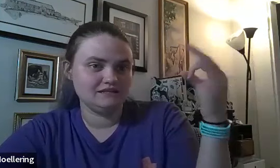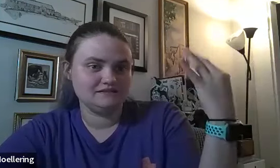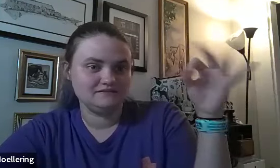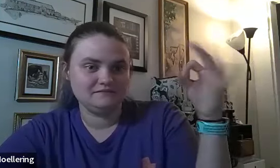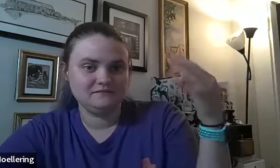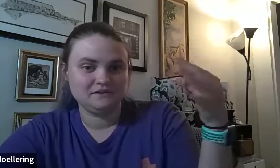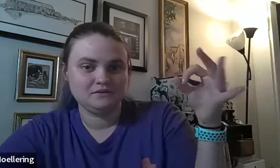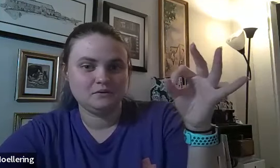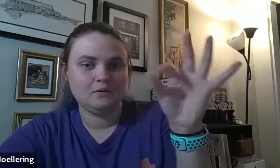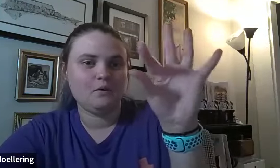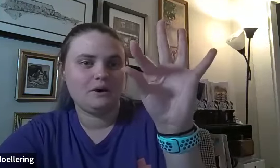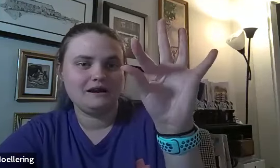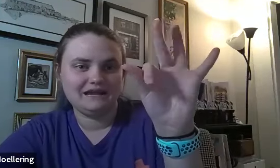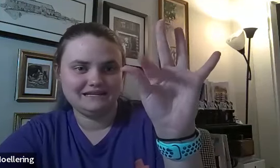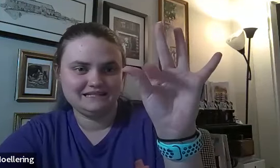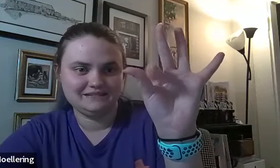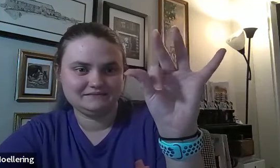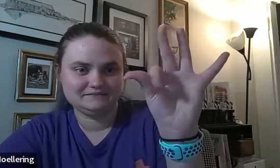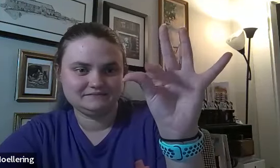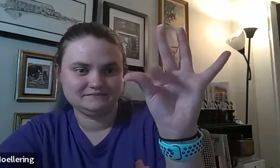it, or 19.